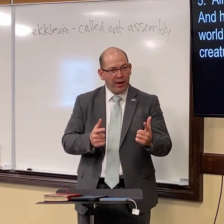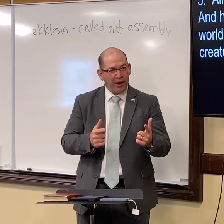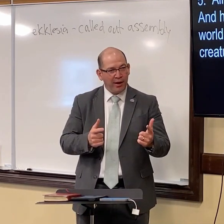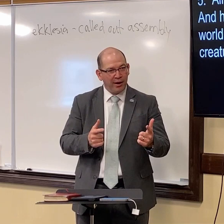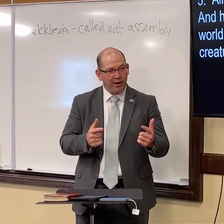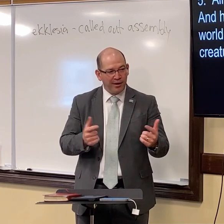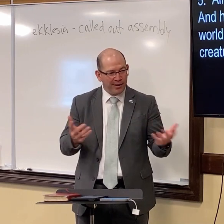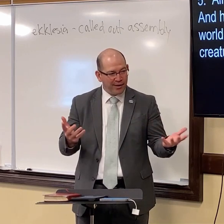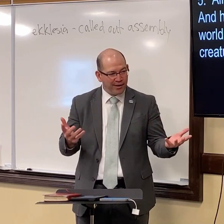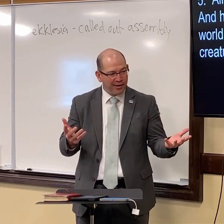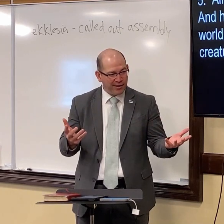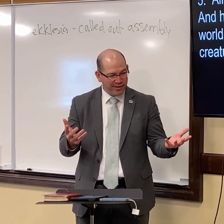And then